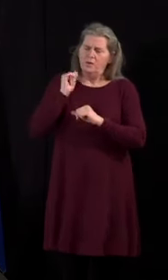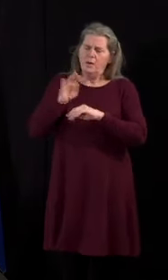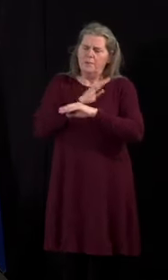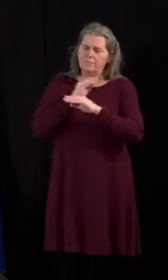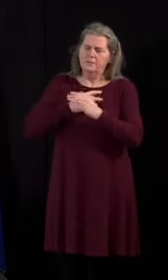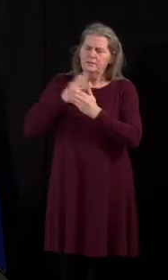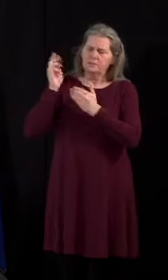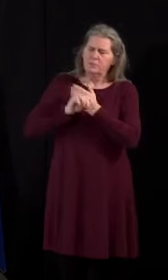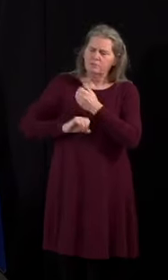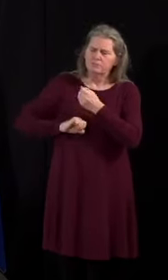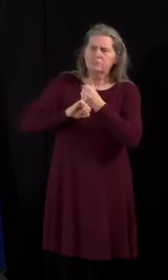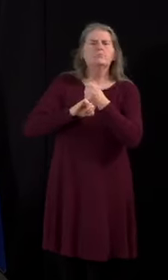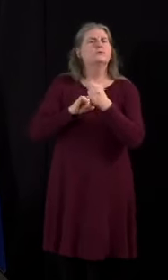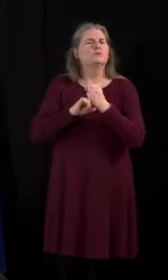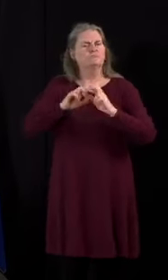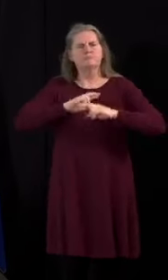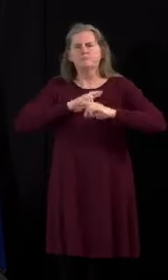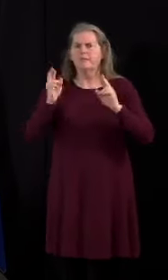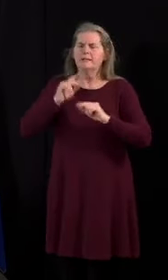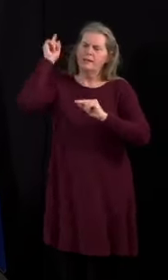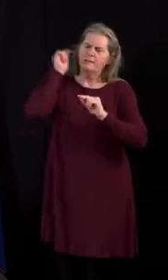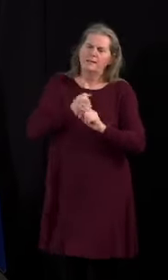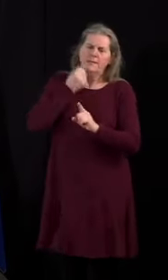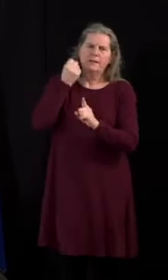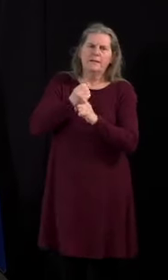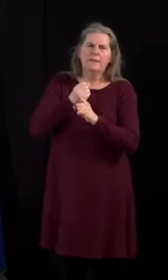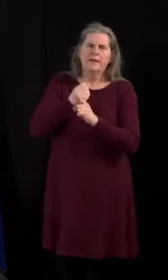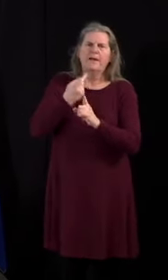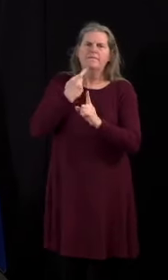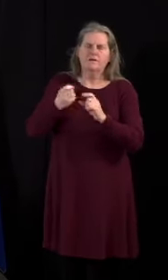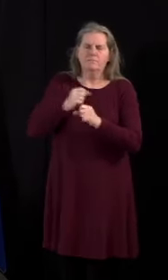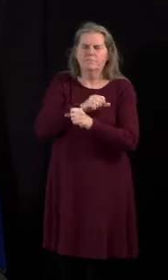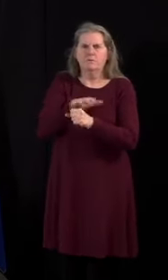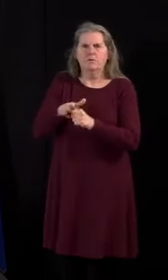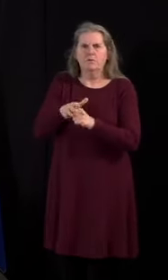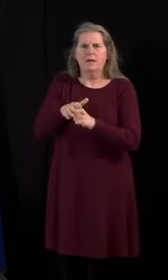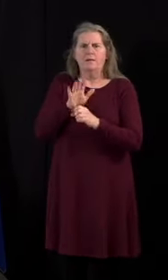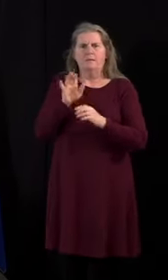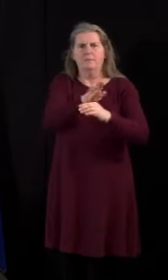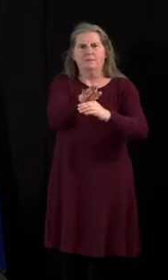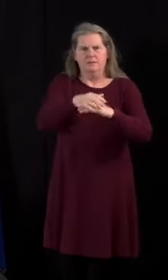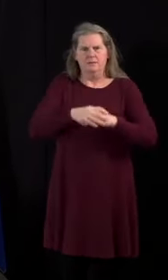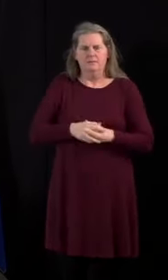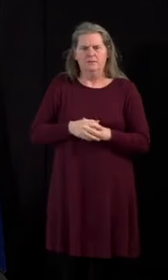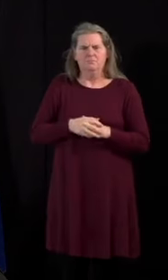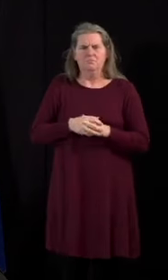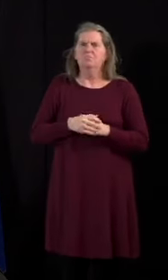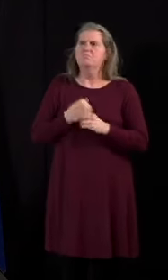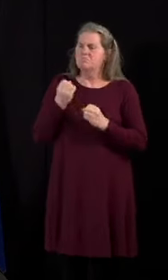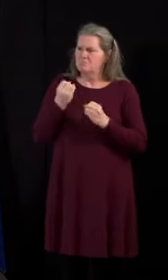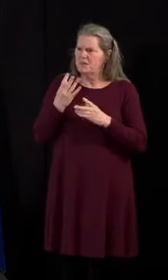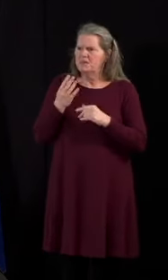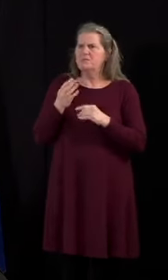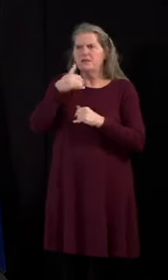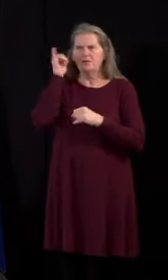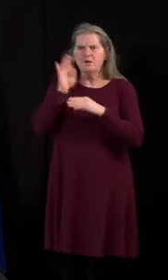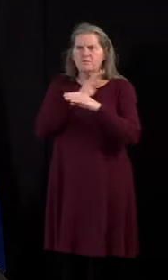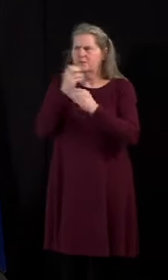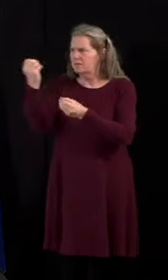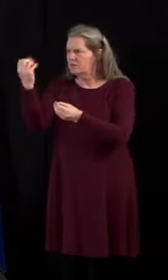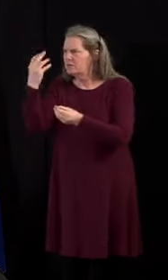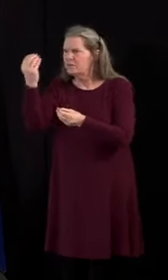measures to slow the spread of COVID-19 impact their ability to generate revenue. And I've heard directly from many Yukon